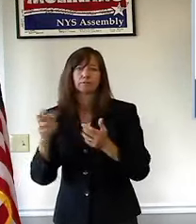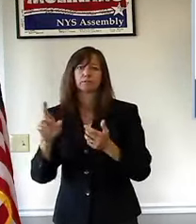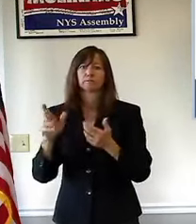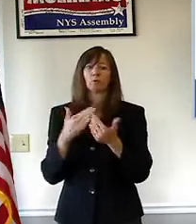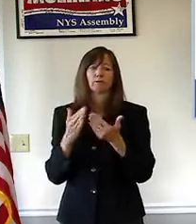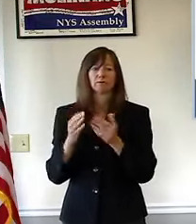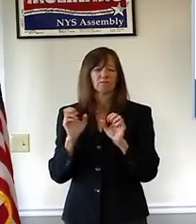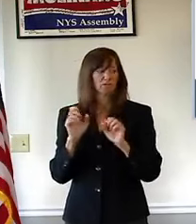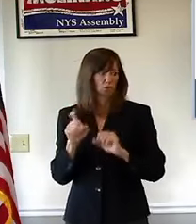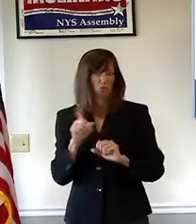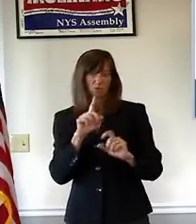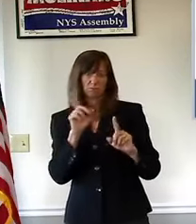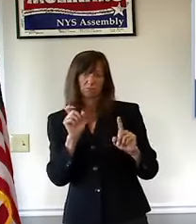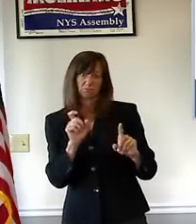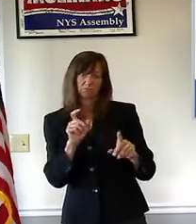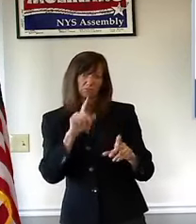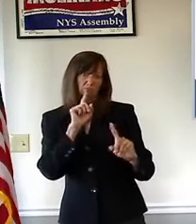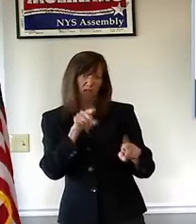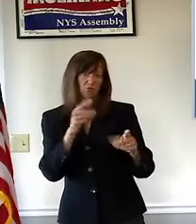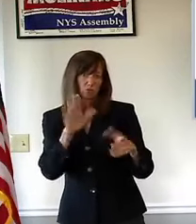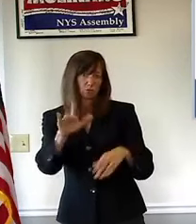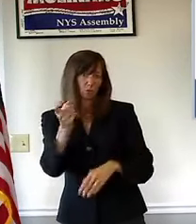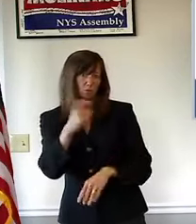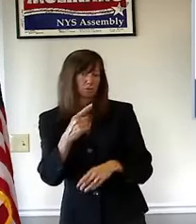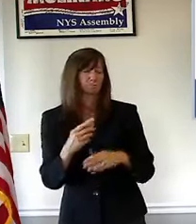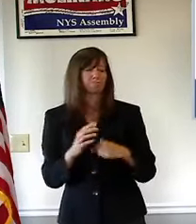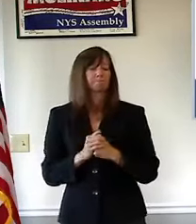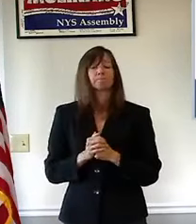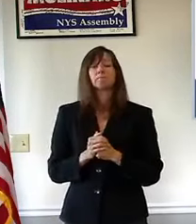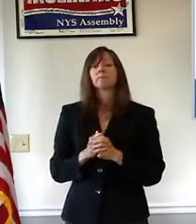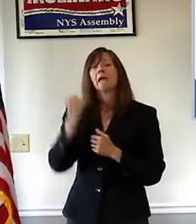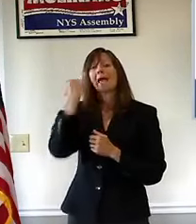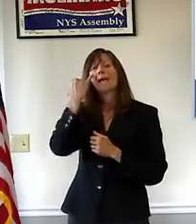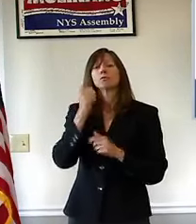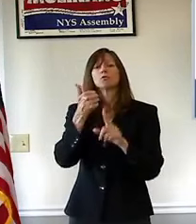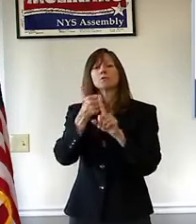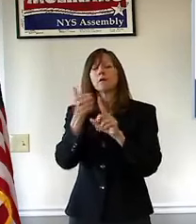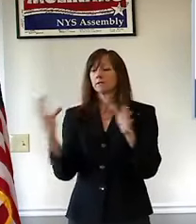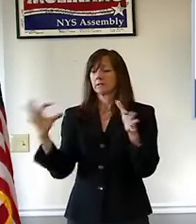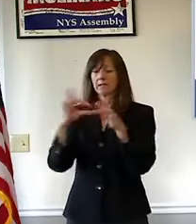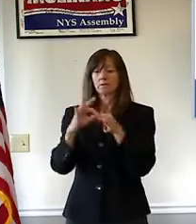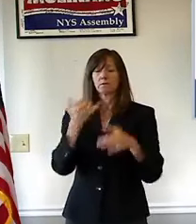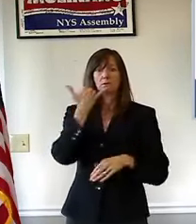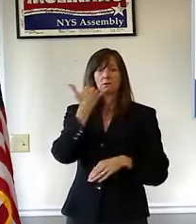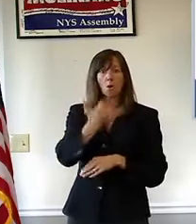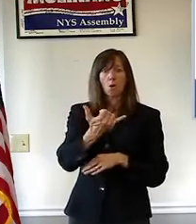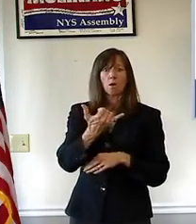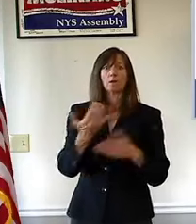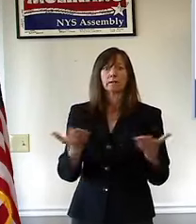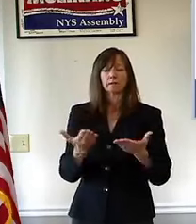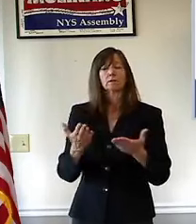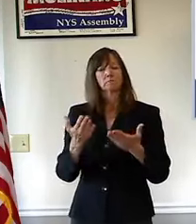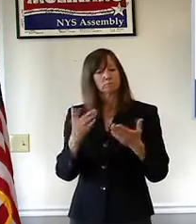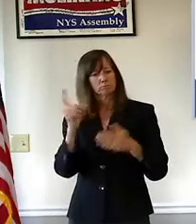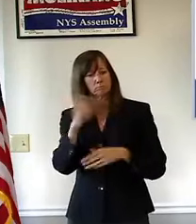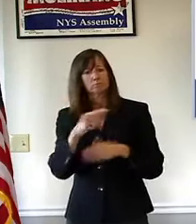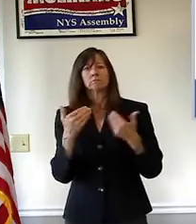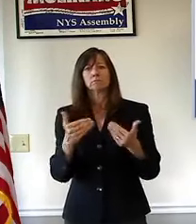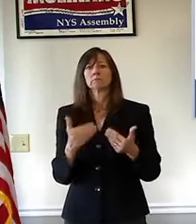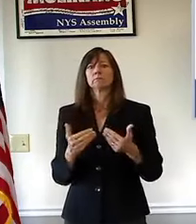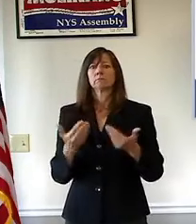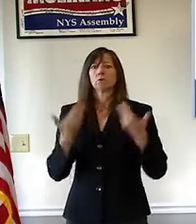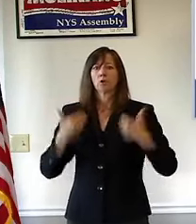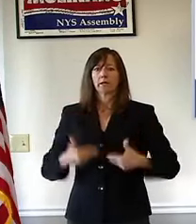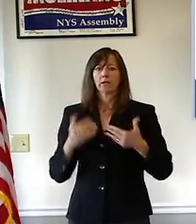question. If you have a question and you're on the call, again, you're on with County Executive Mark Molinaro. We're going to go to about 6:30